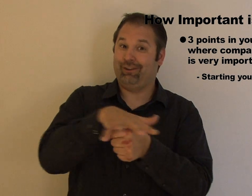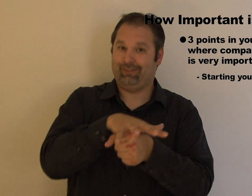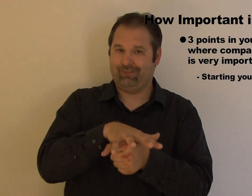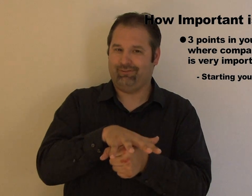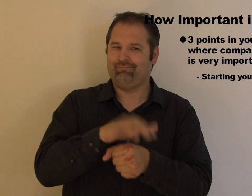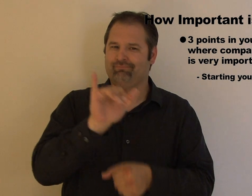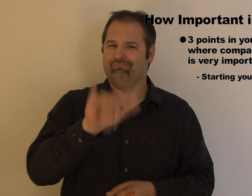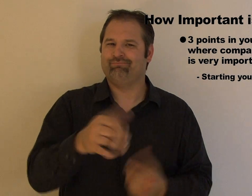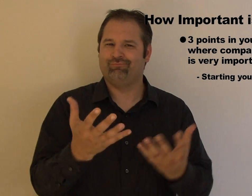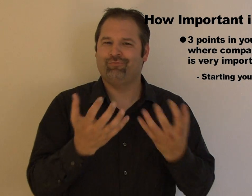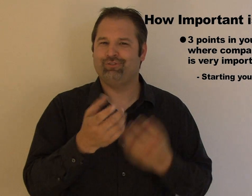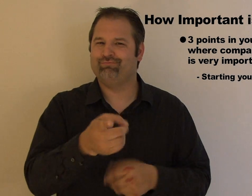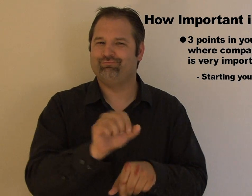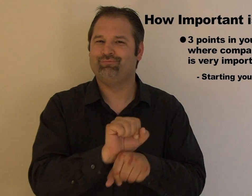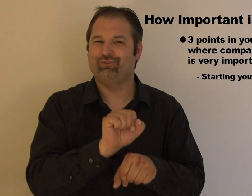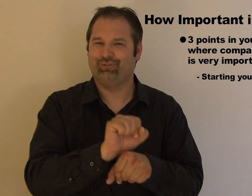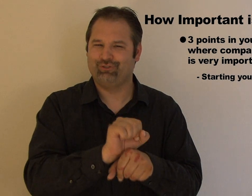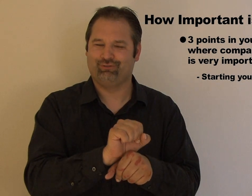you'd like to work.